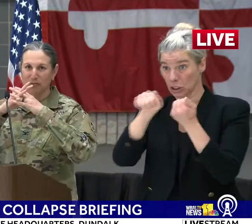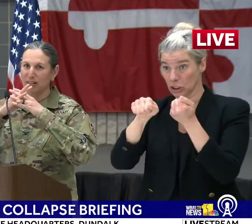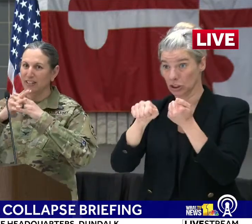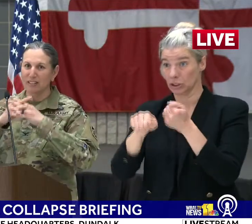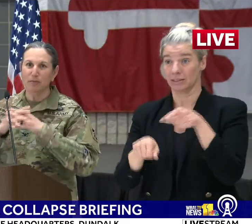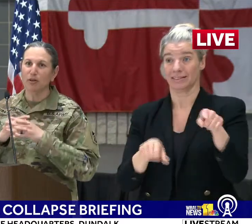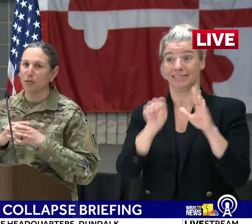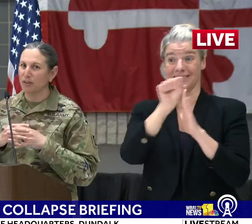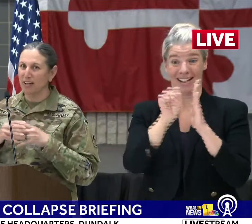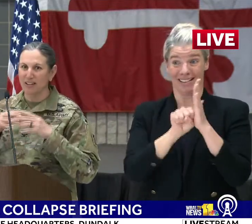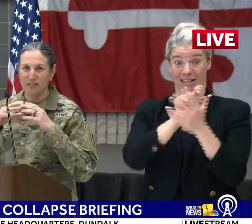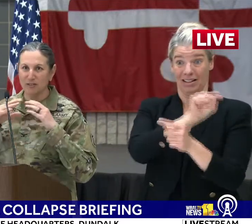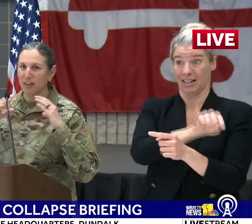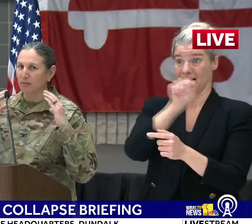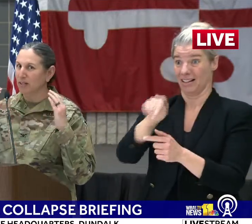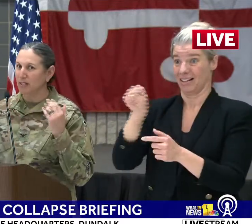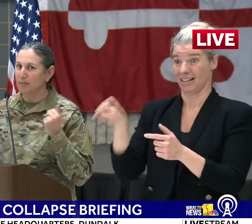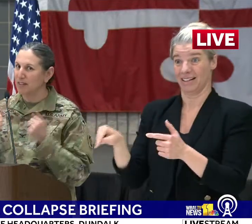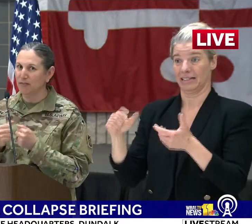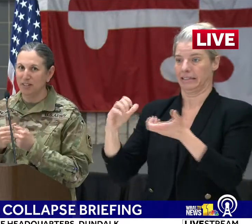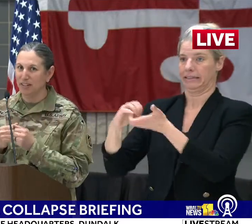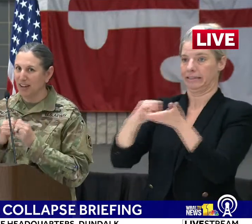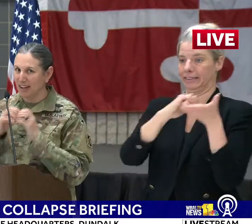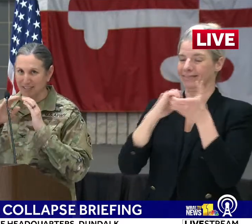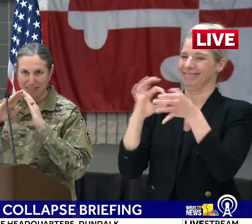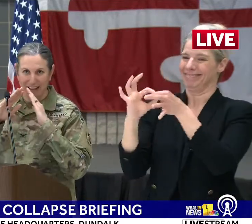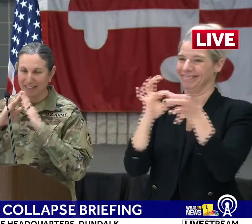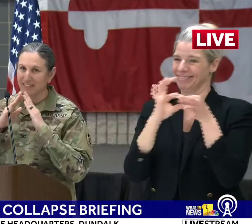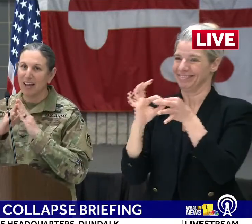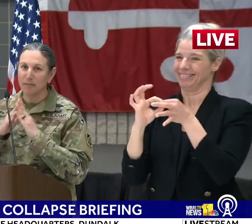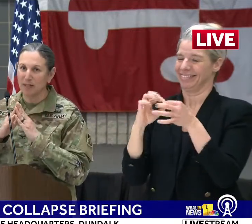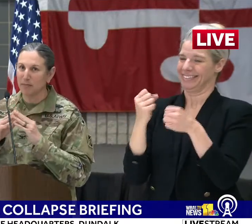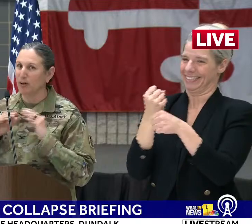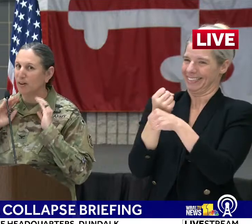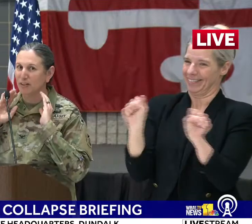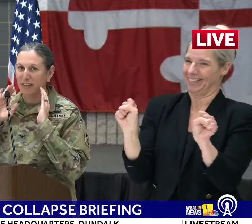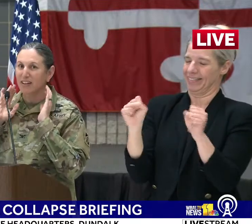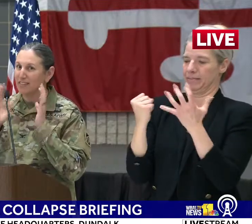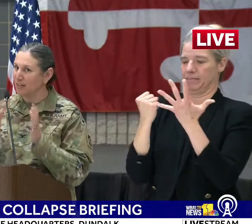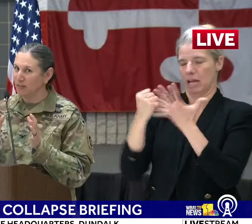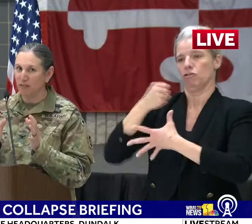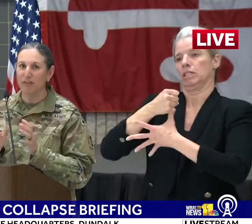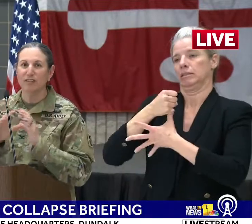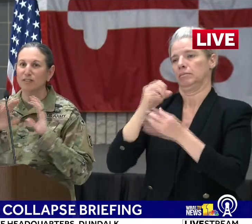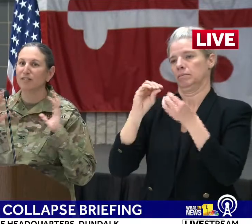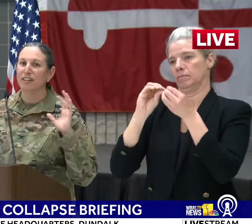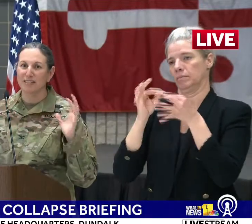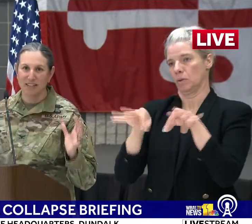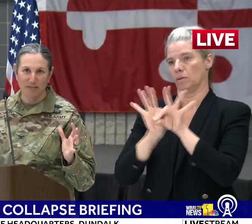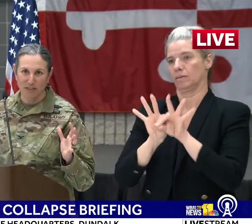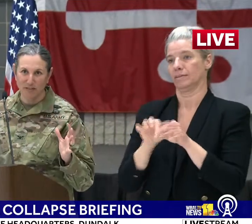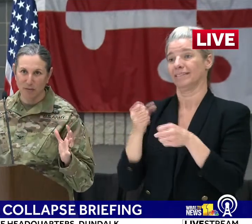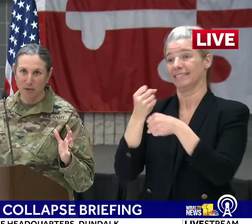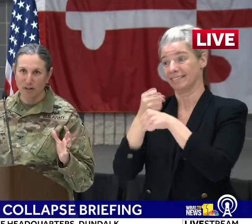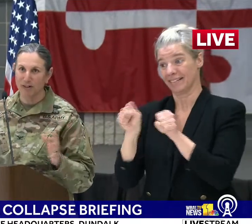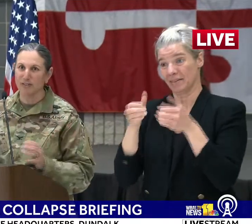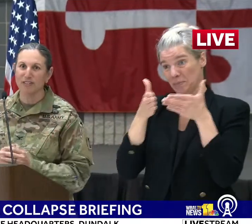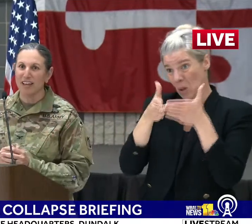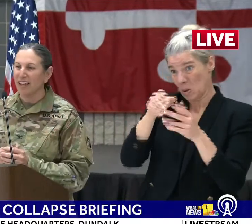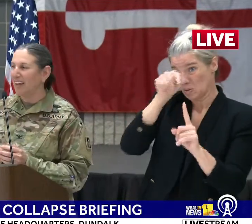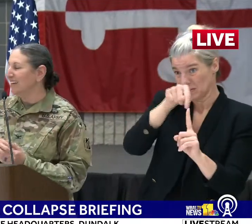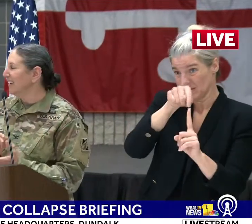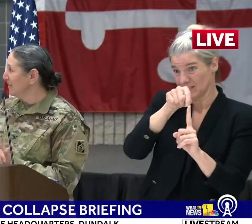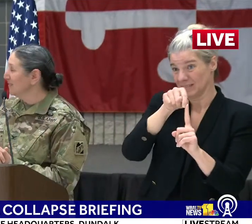state. All three need to be coordinated so that we keep safety at the top priority, safety of the vessel, safety of